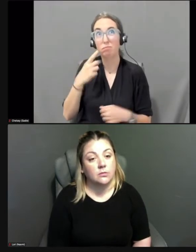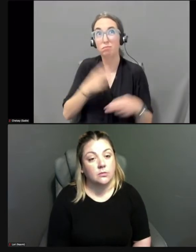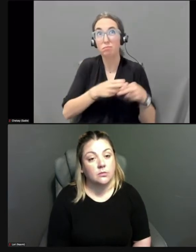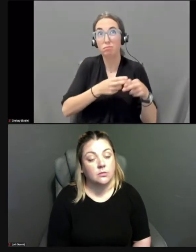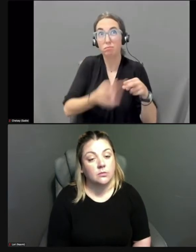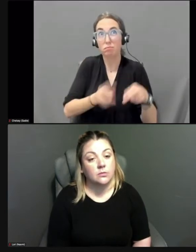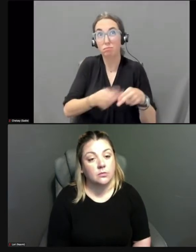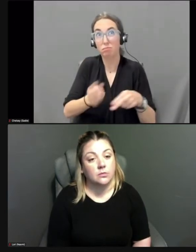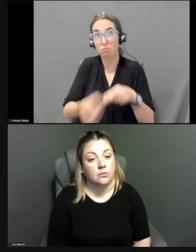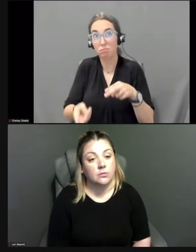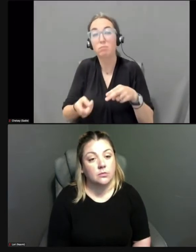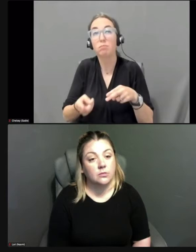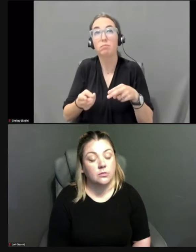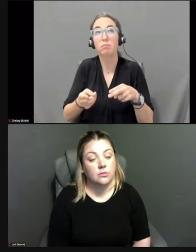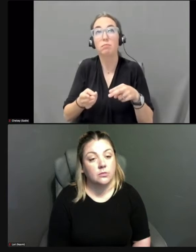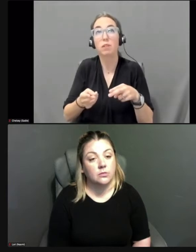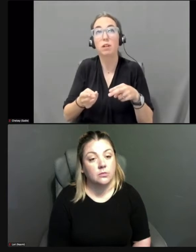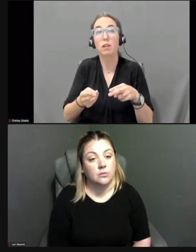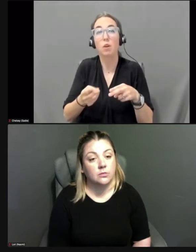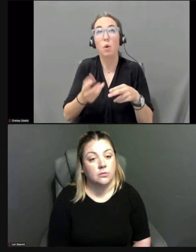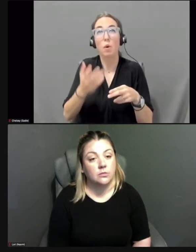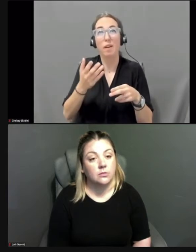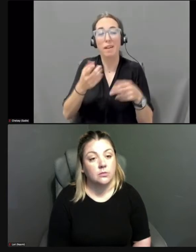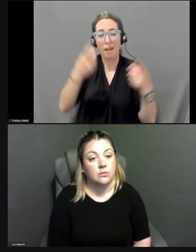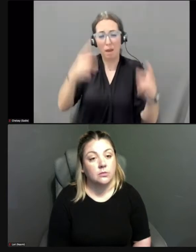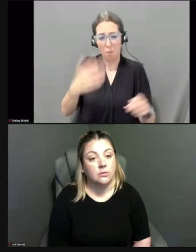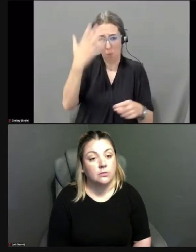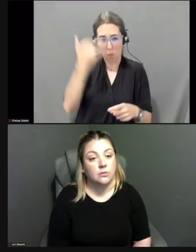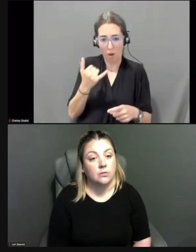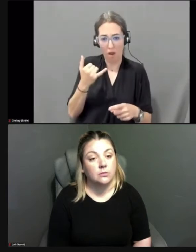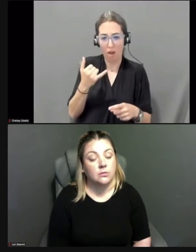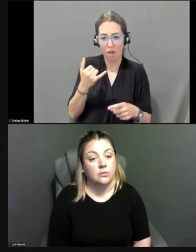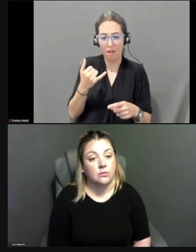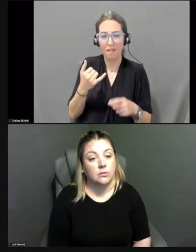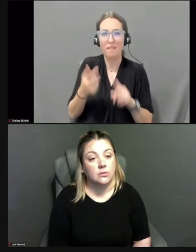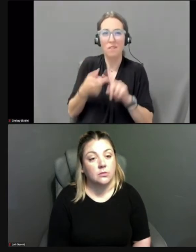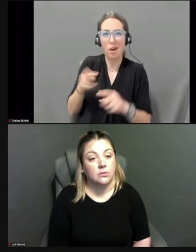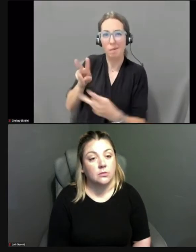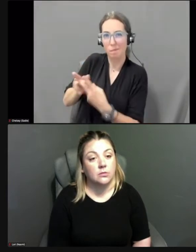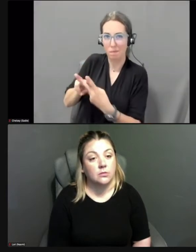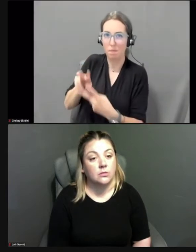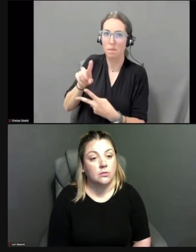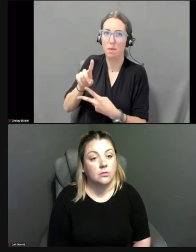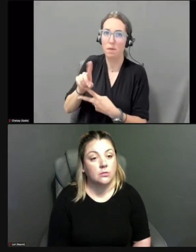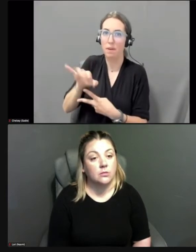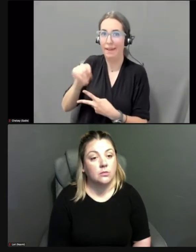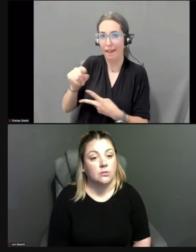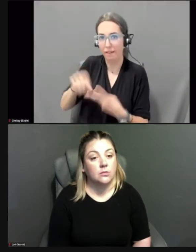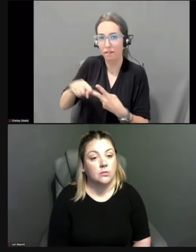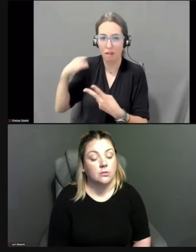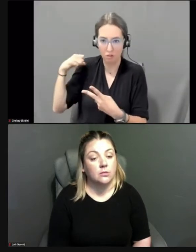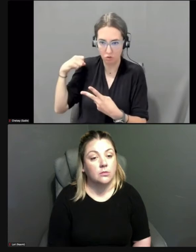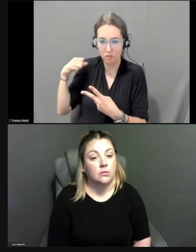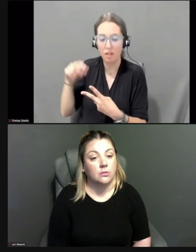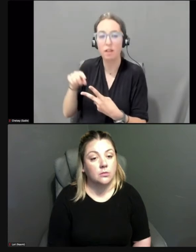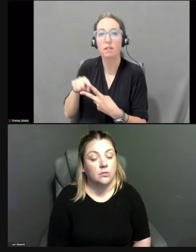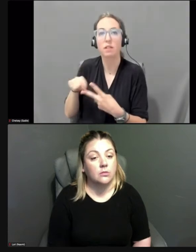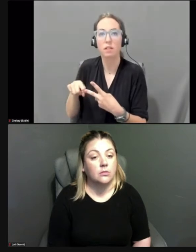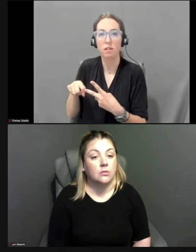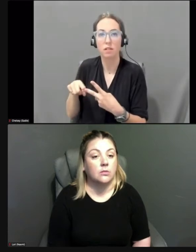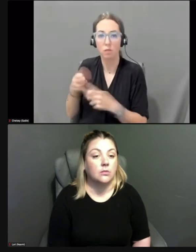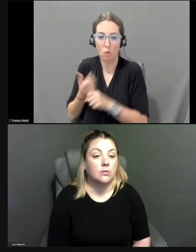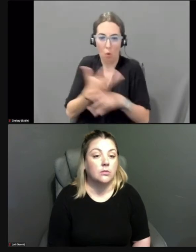of a combination of dieting and exercise, but to the point of where if I didn't